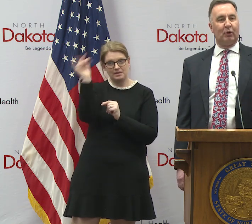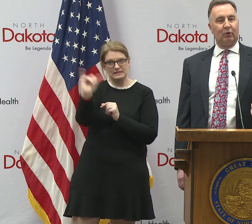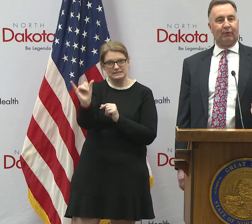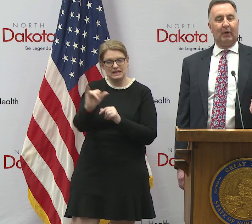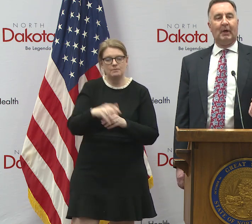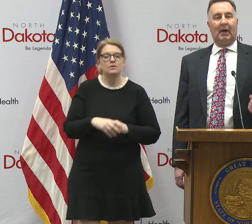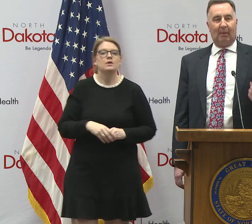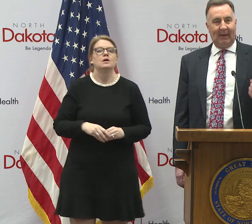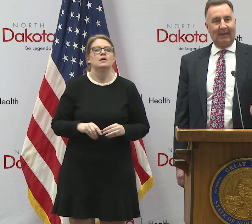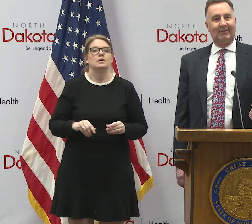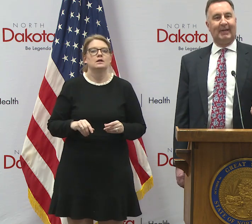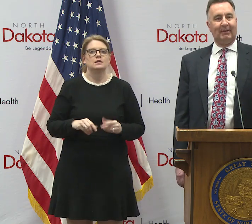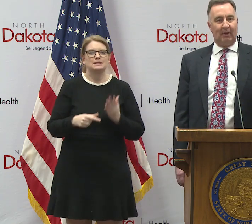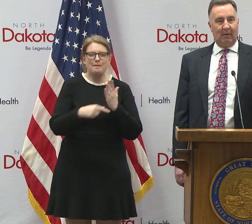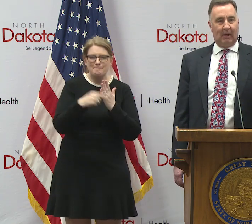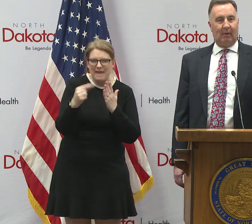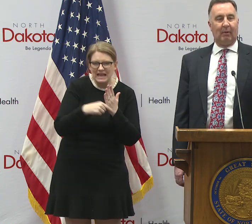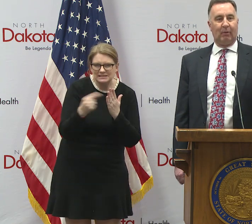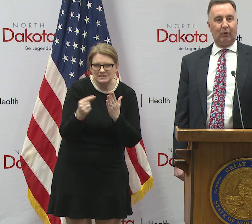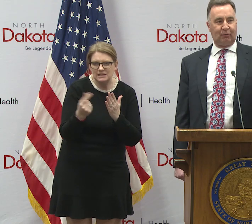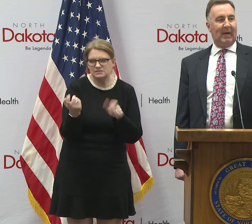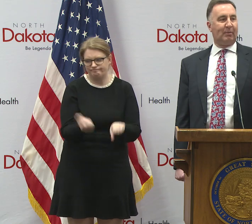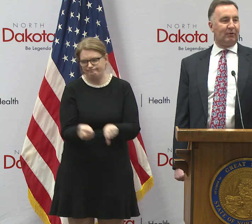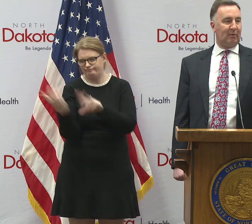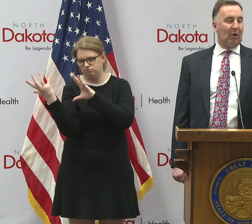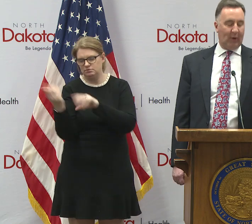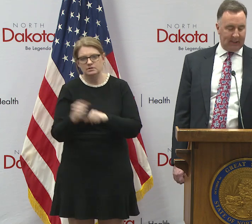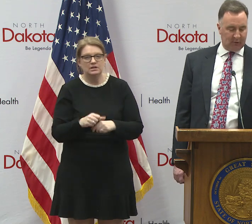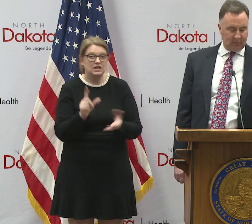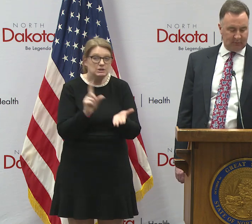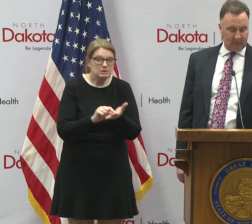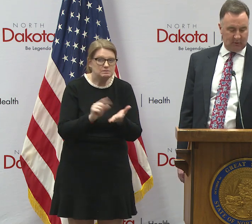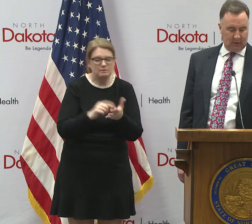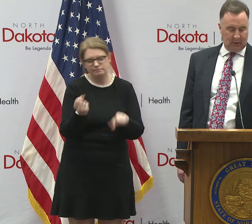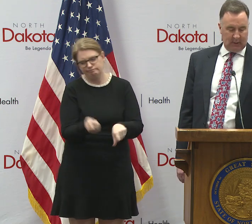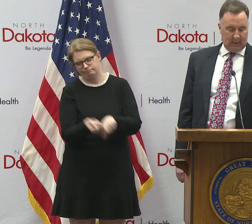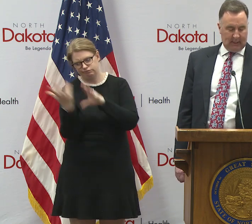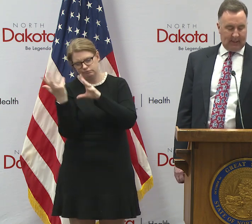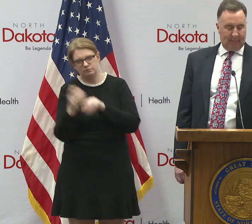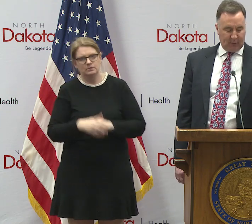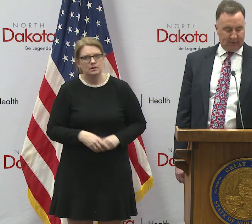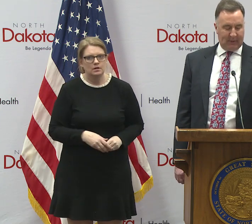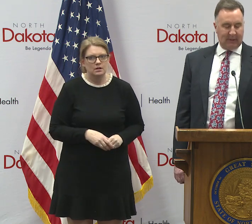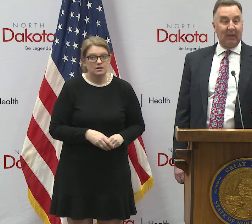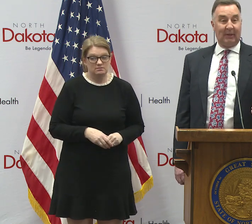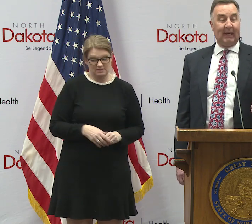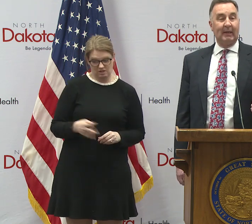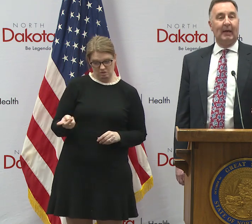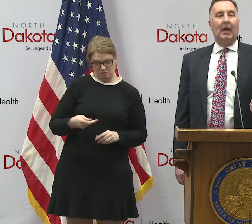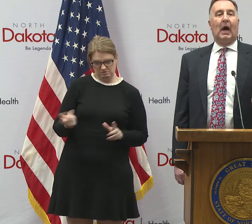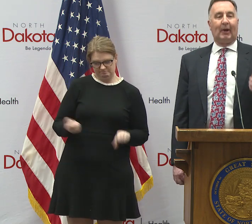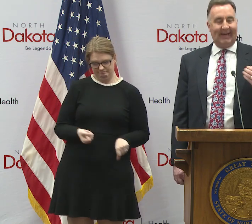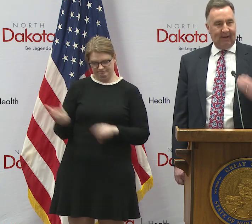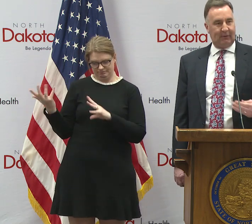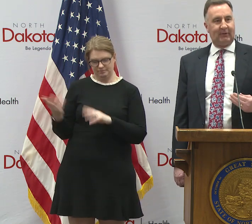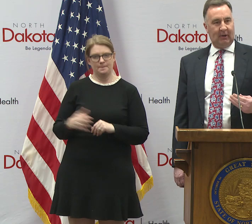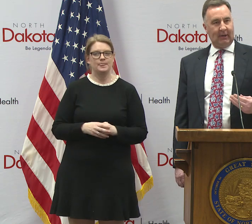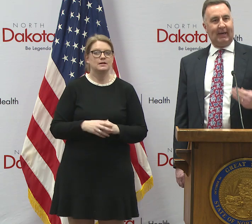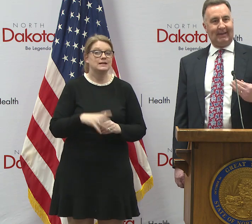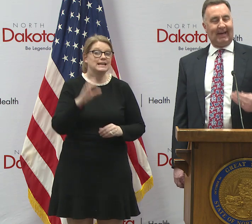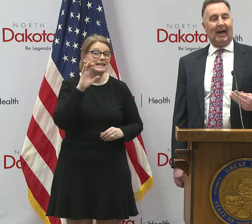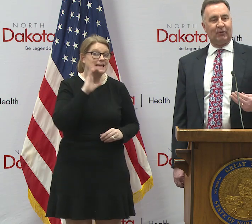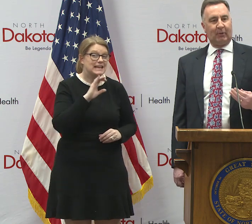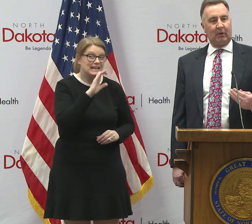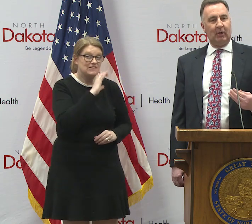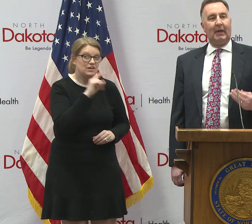We've removed magazines, newspapers from our waiting rooms. Those have been eliminated. Our